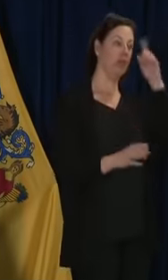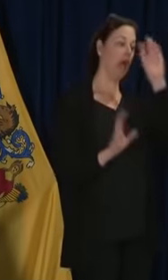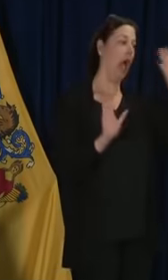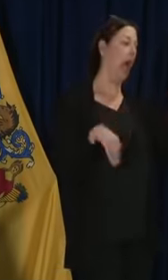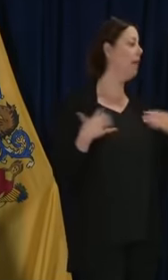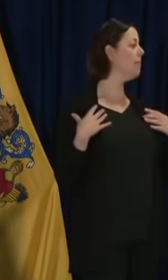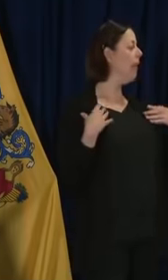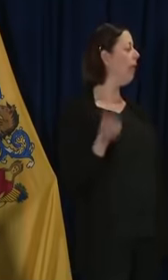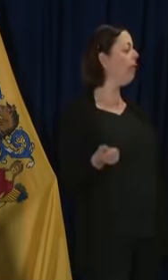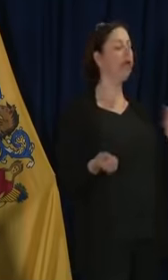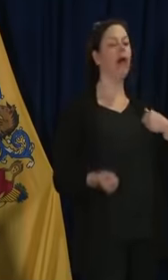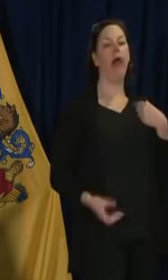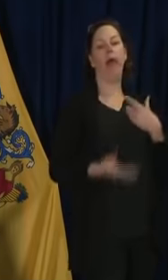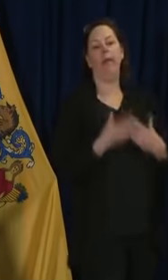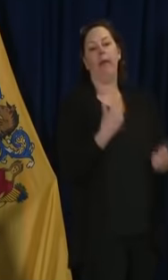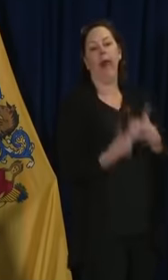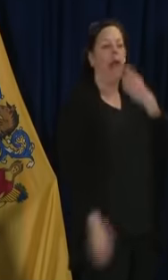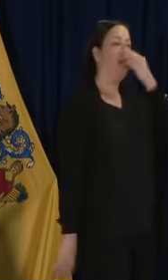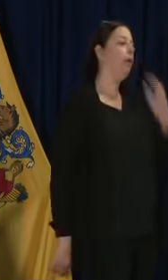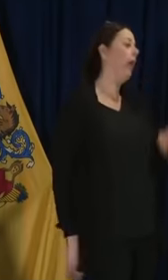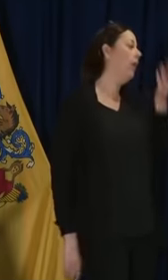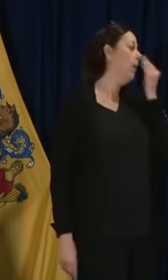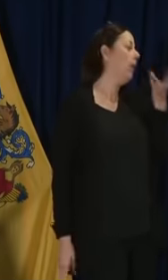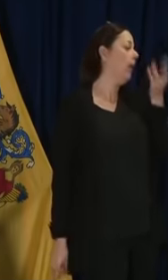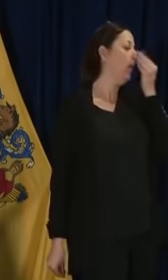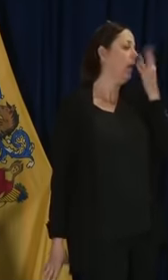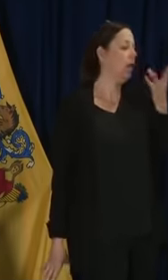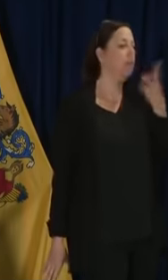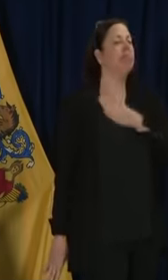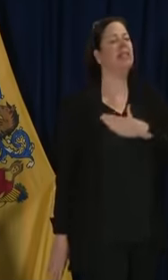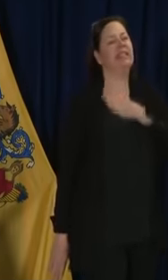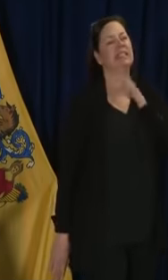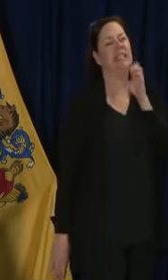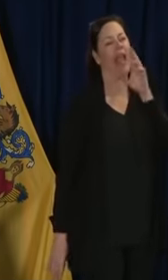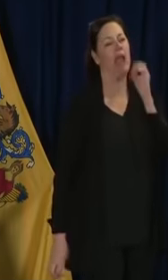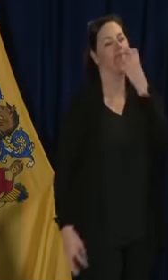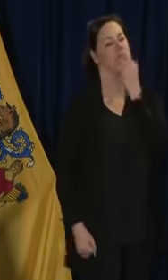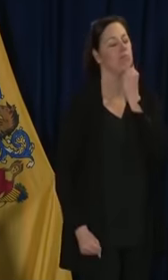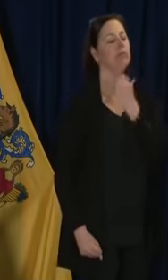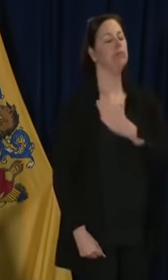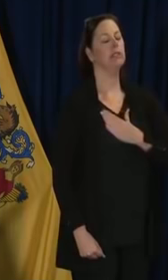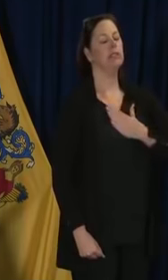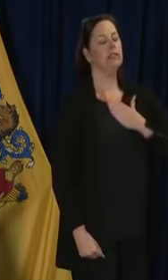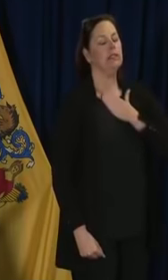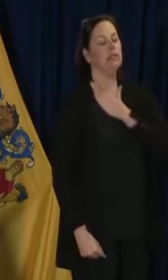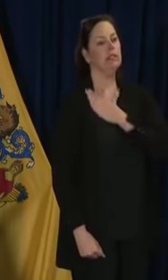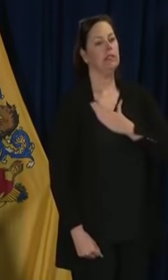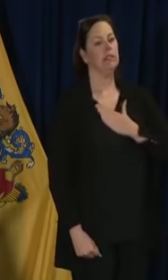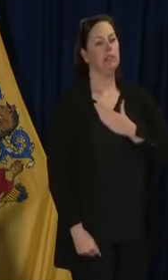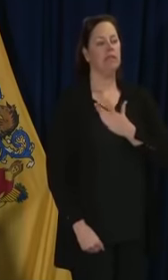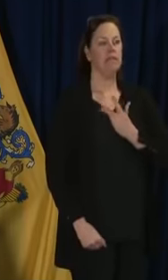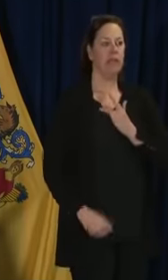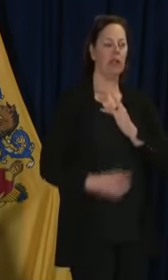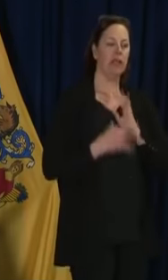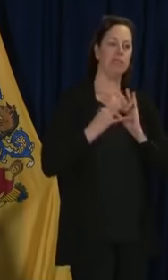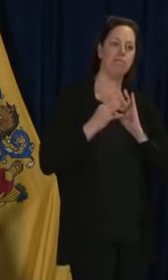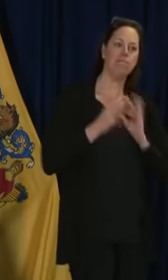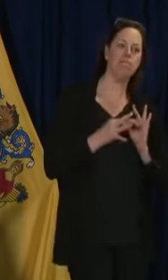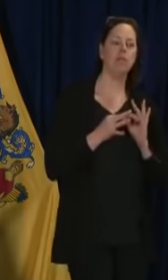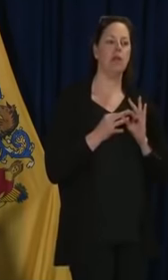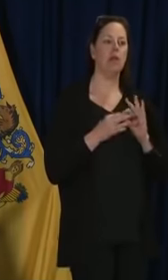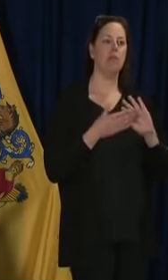healthy. I would ask those who don't care right now, care. Care deeply. Care personally. Take